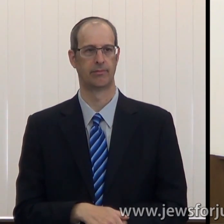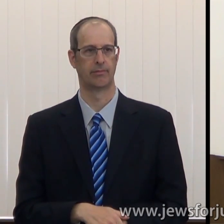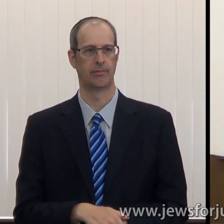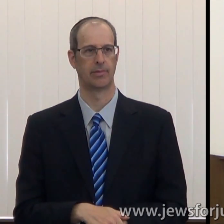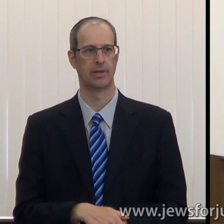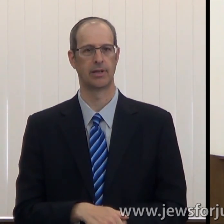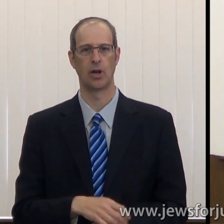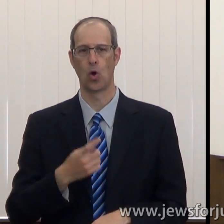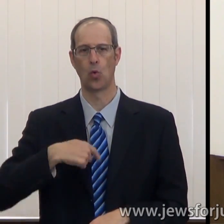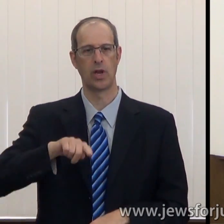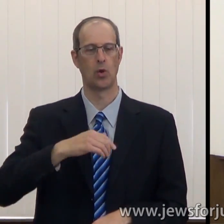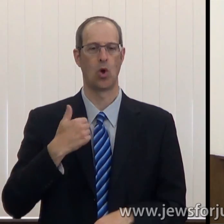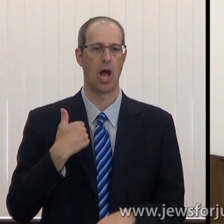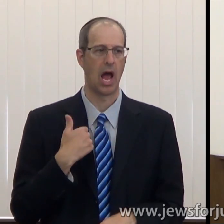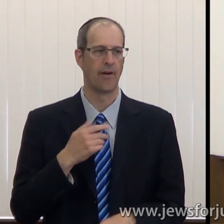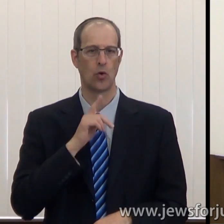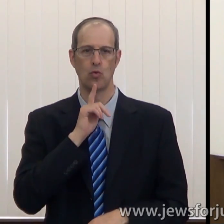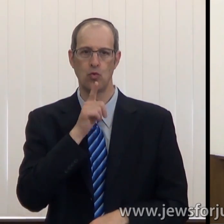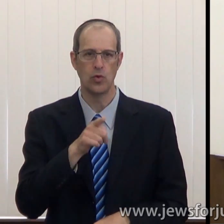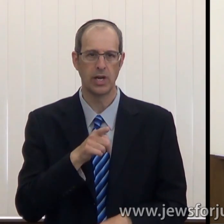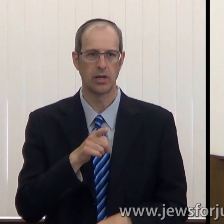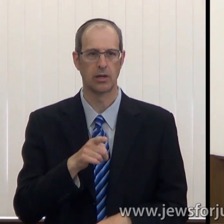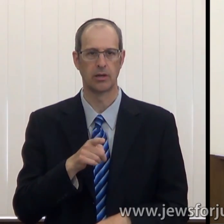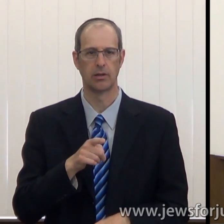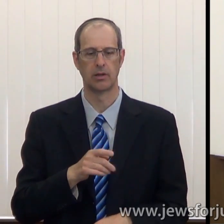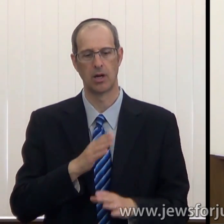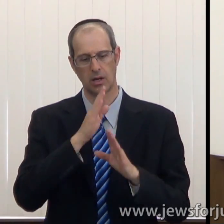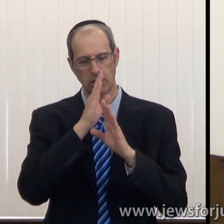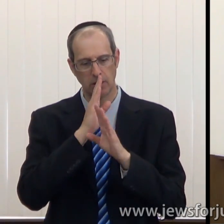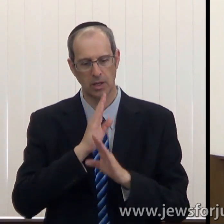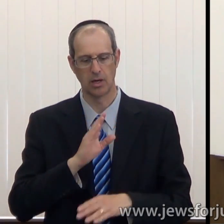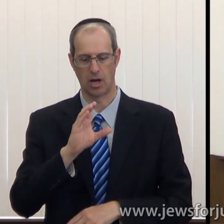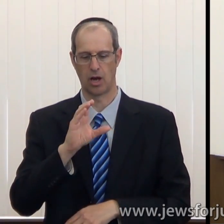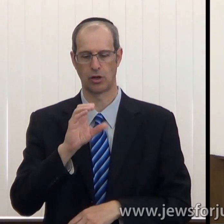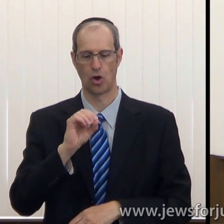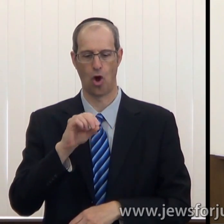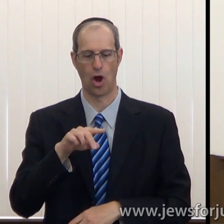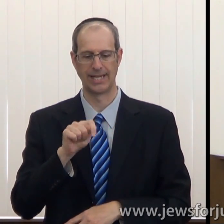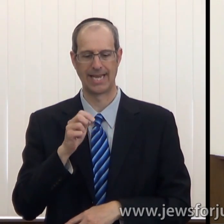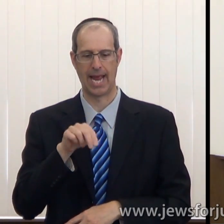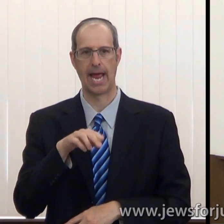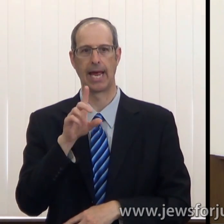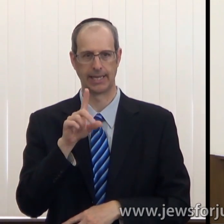that we will have real contentment in our lives